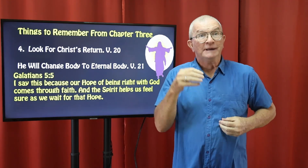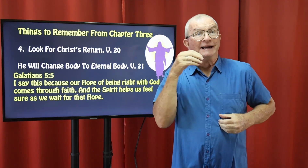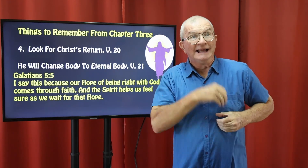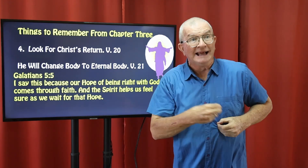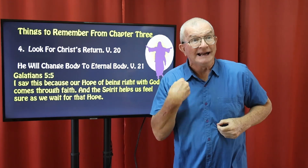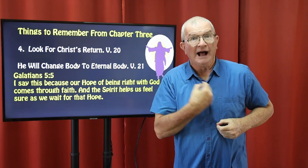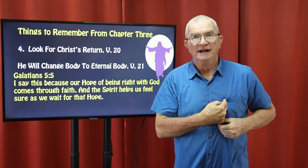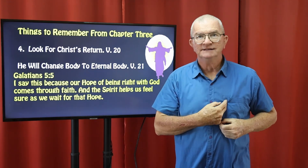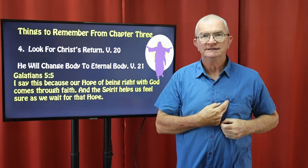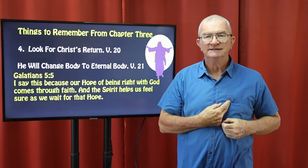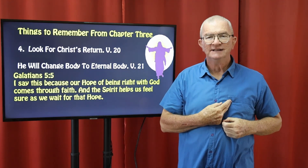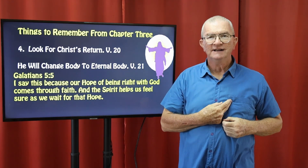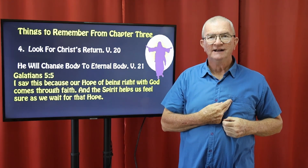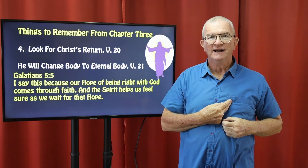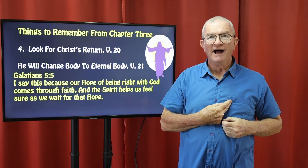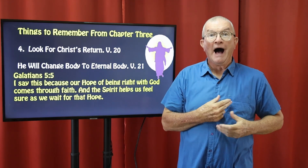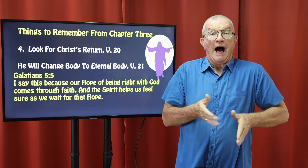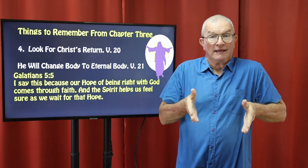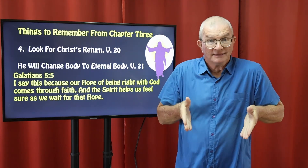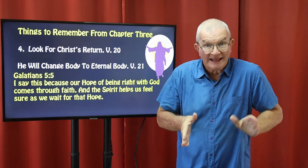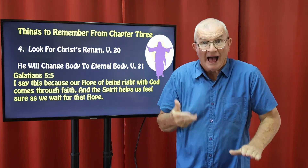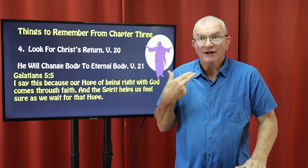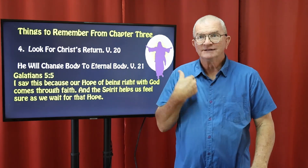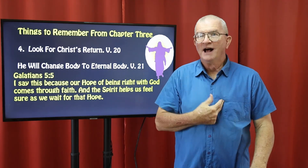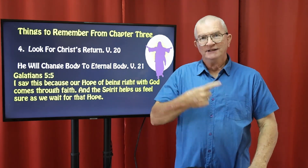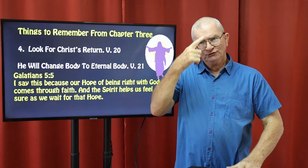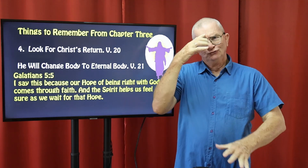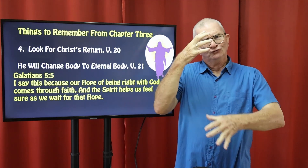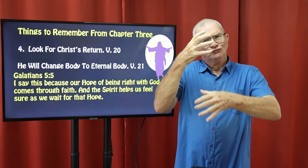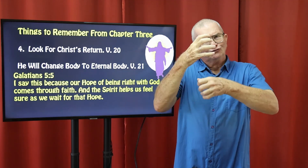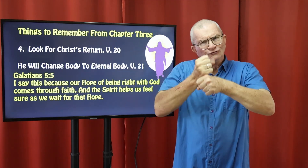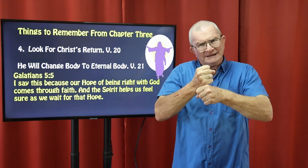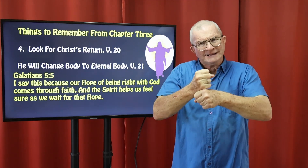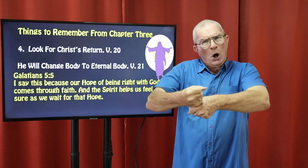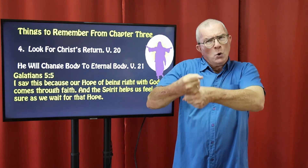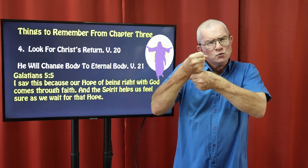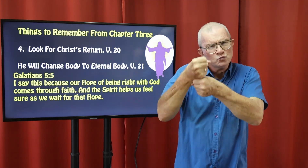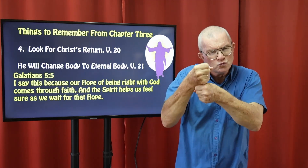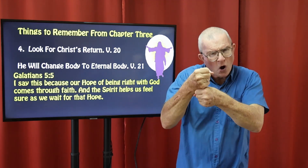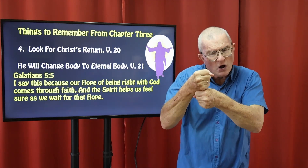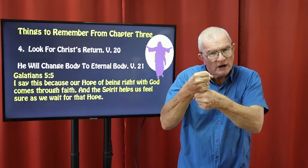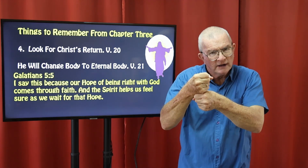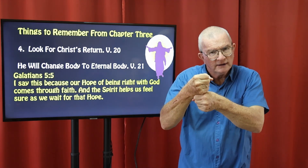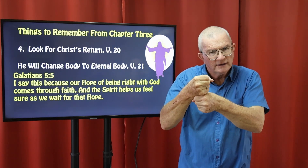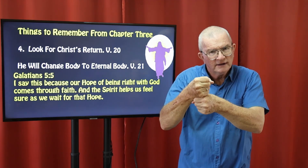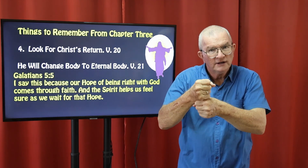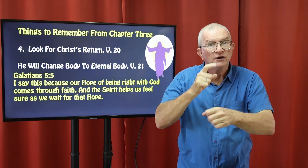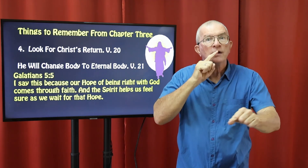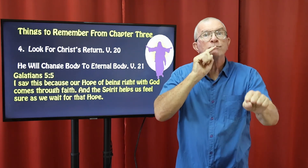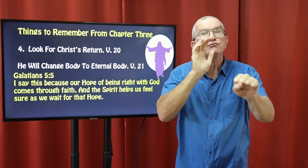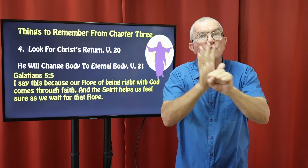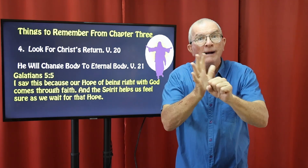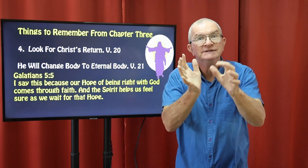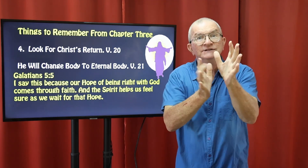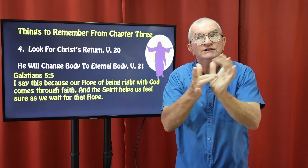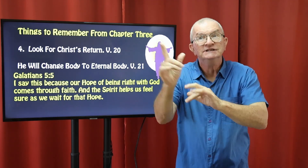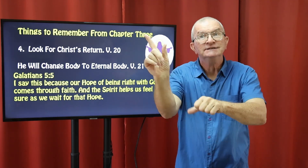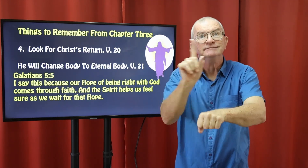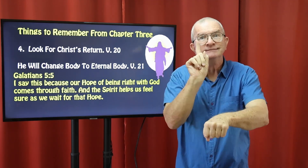The Holy Spirit in us allows us to trust, to hold on to the promise that